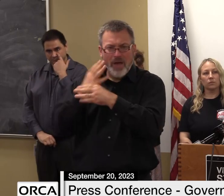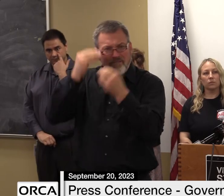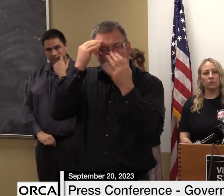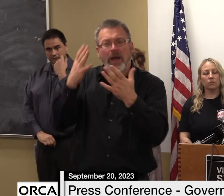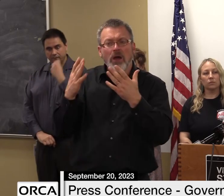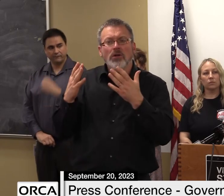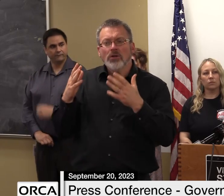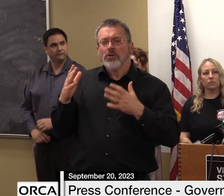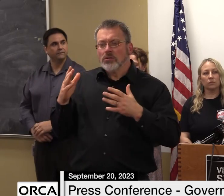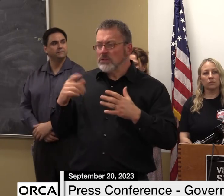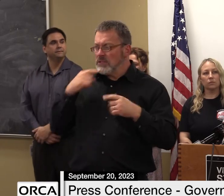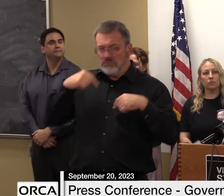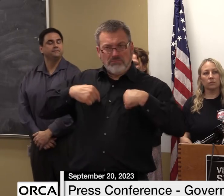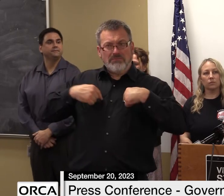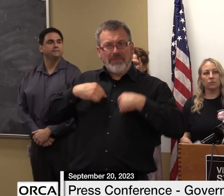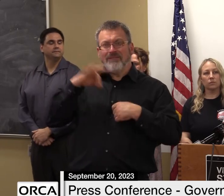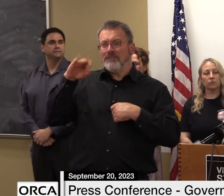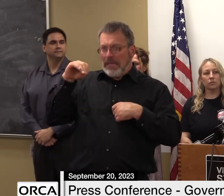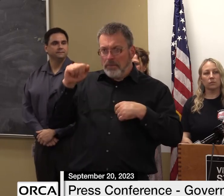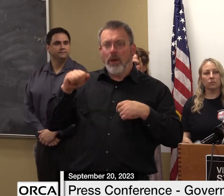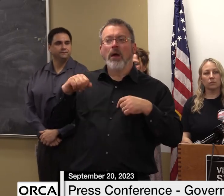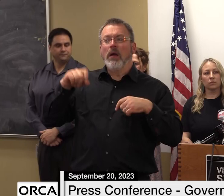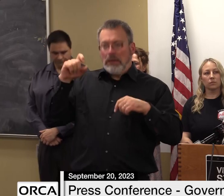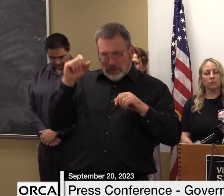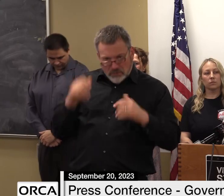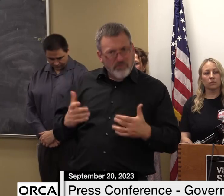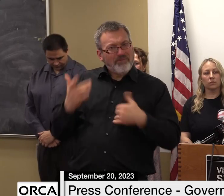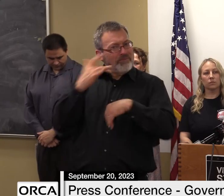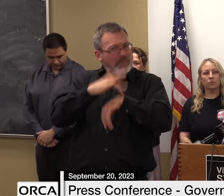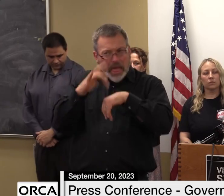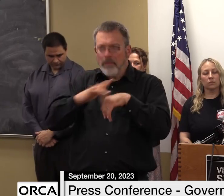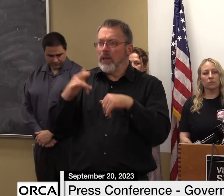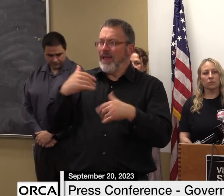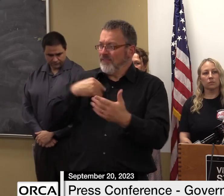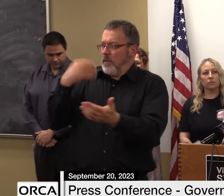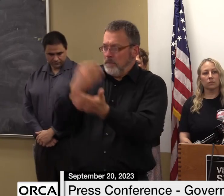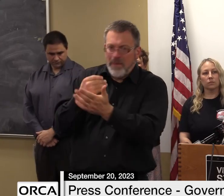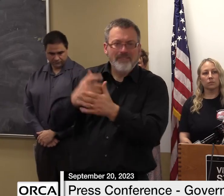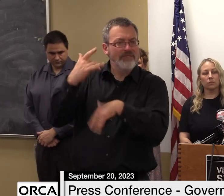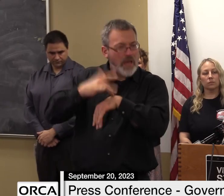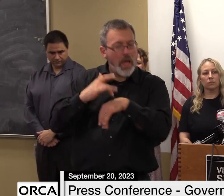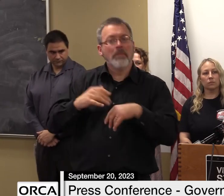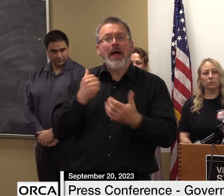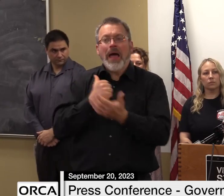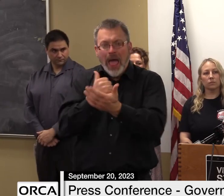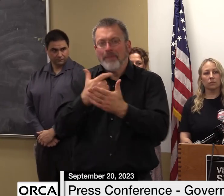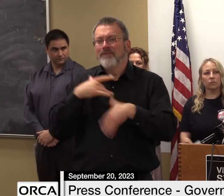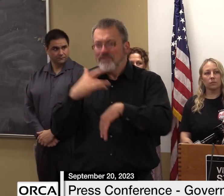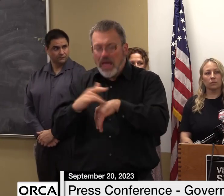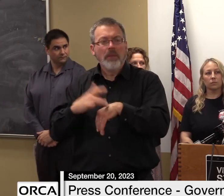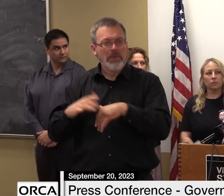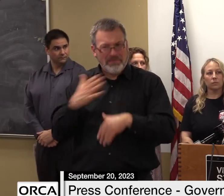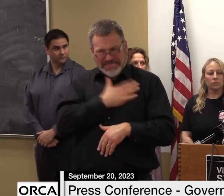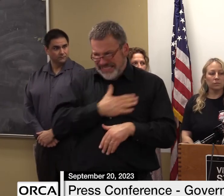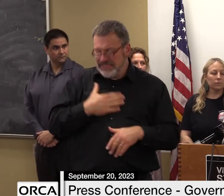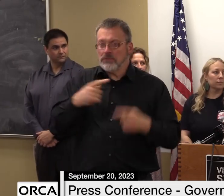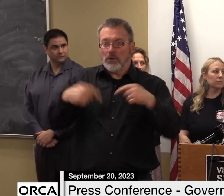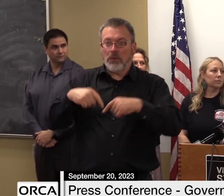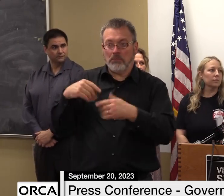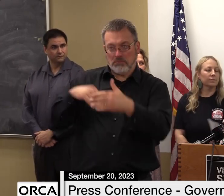and get the assistance that they, you know, that is available for them, we'd be grateful for. So with that, thank you so much. Governor, back